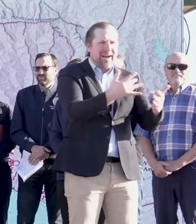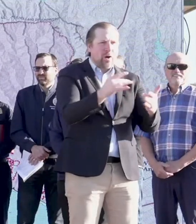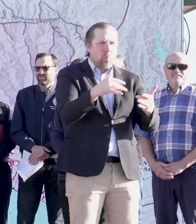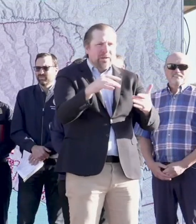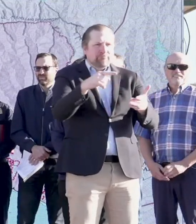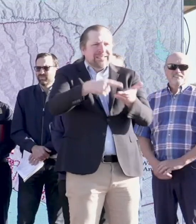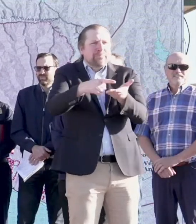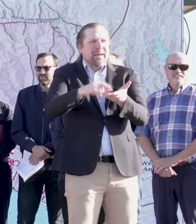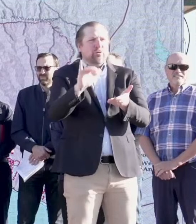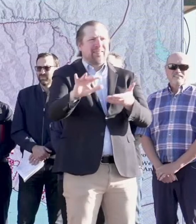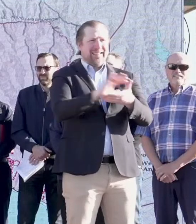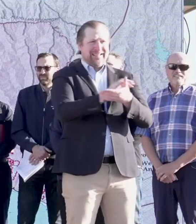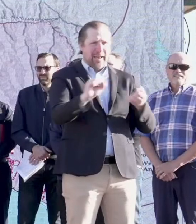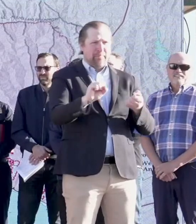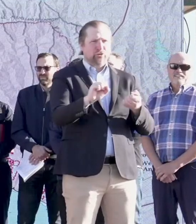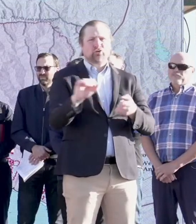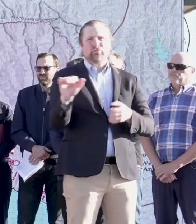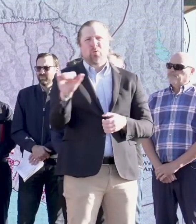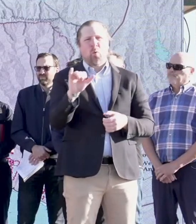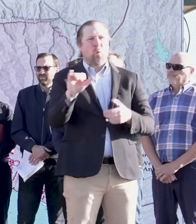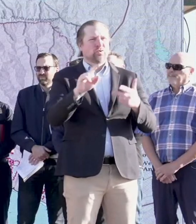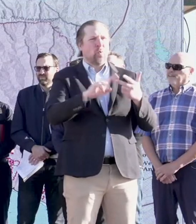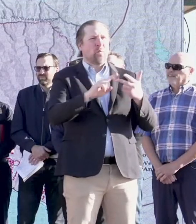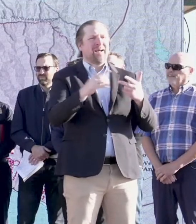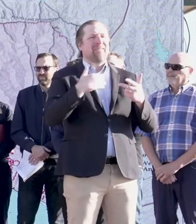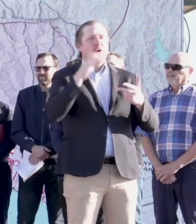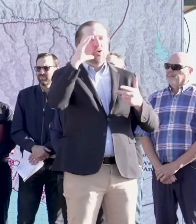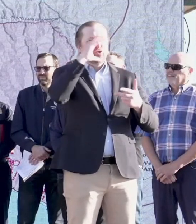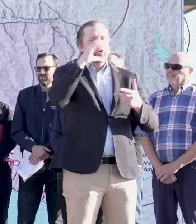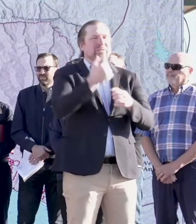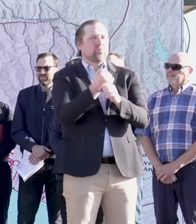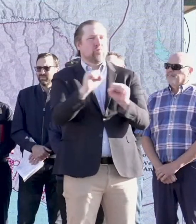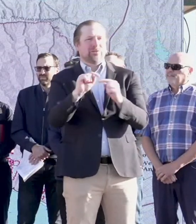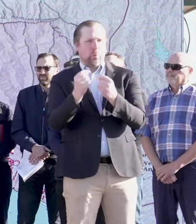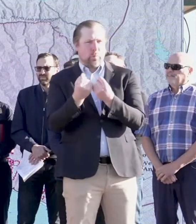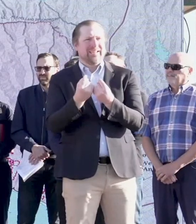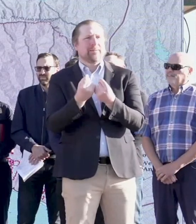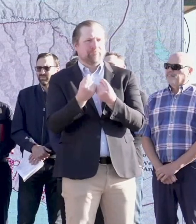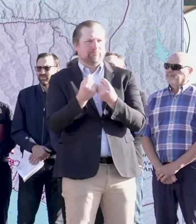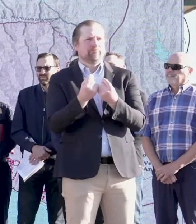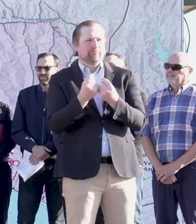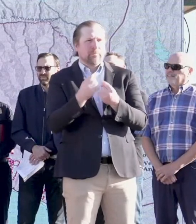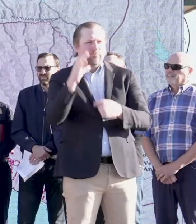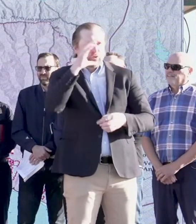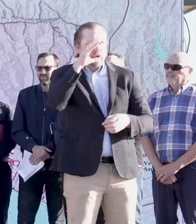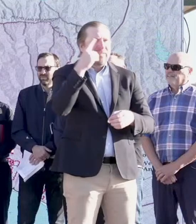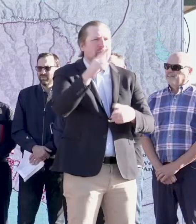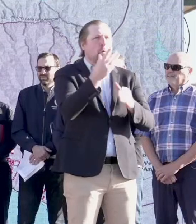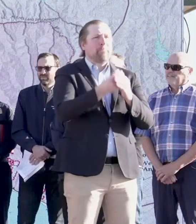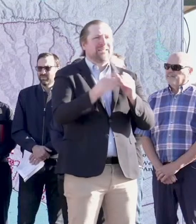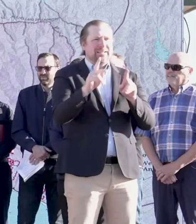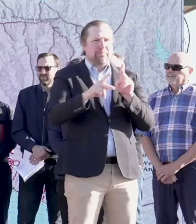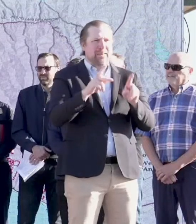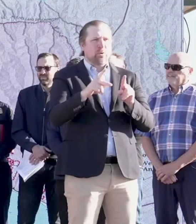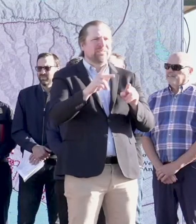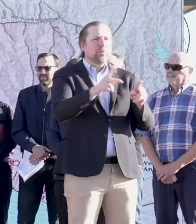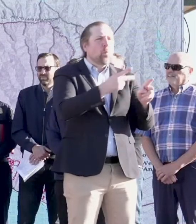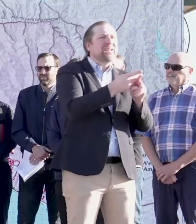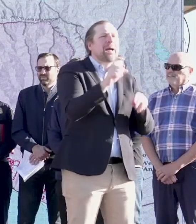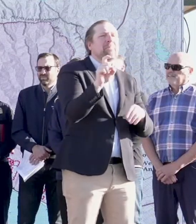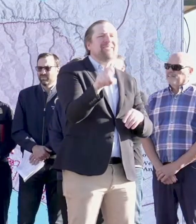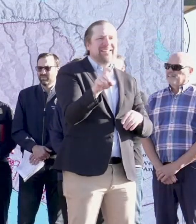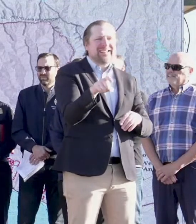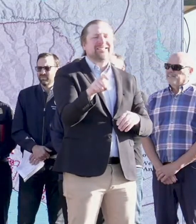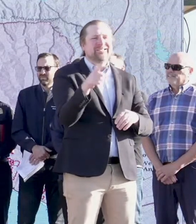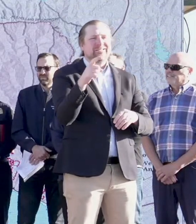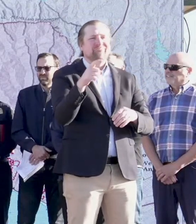inspections. We also have our urban search and rescue companies up there, seeing what type of needs that we're going